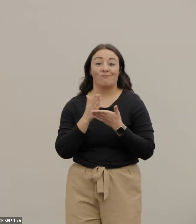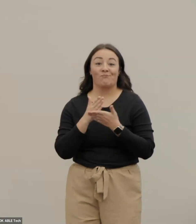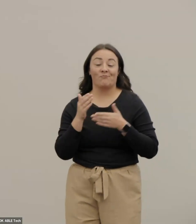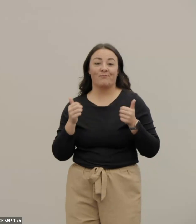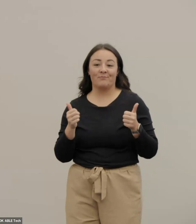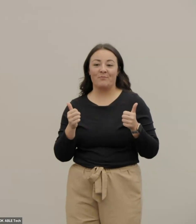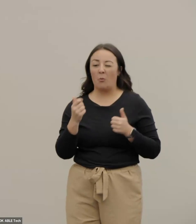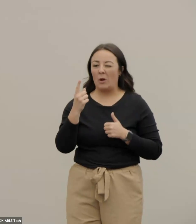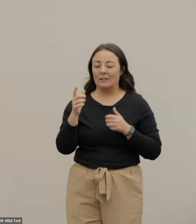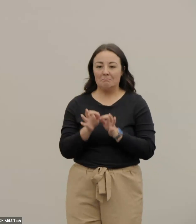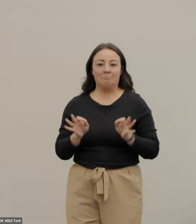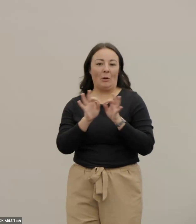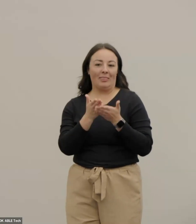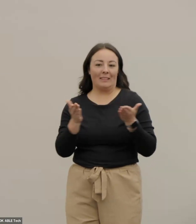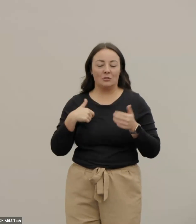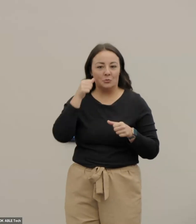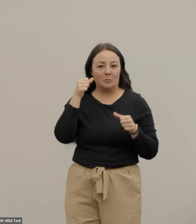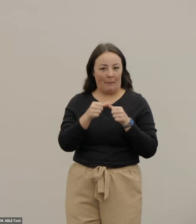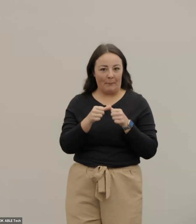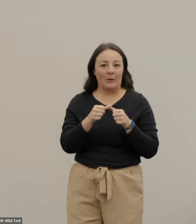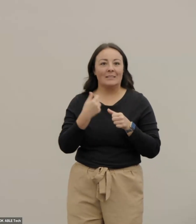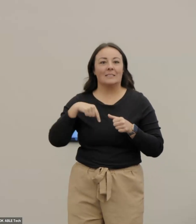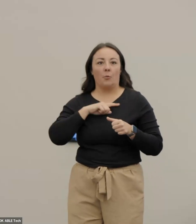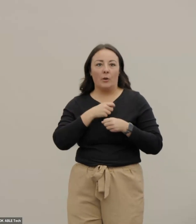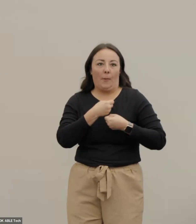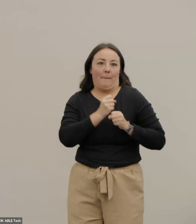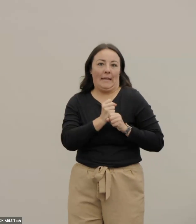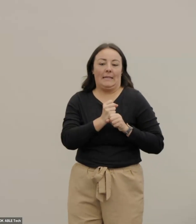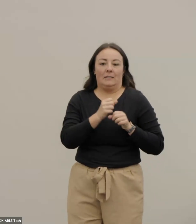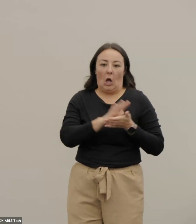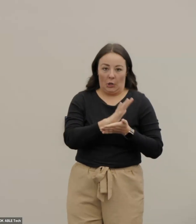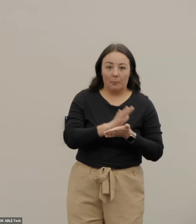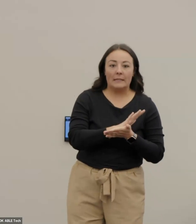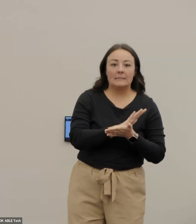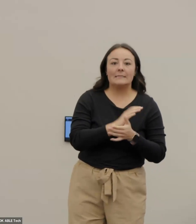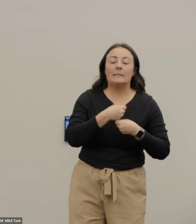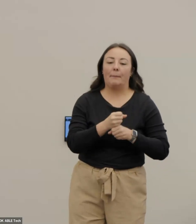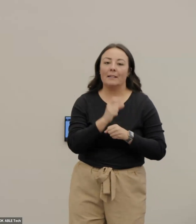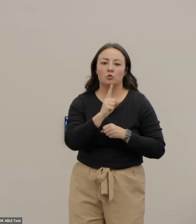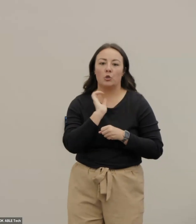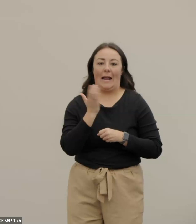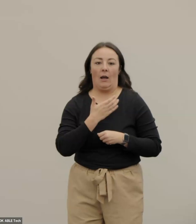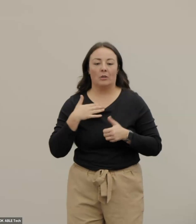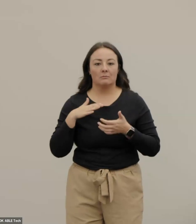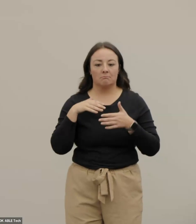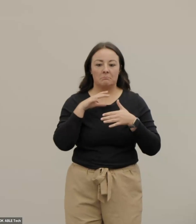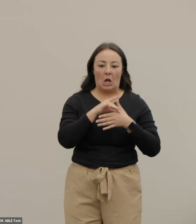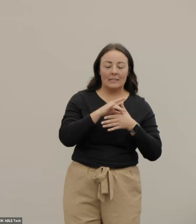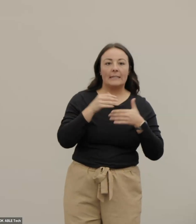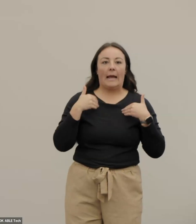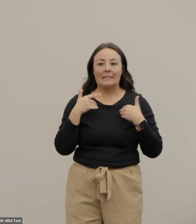One of the key things we want to keep in mind as we're building our documents is making sure that our content has significant